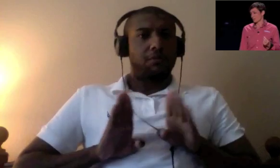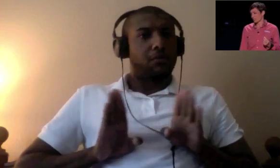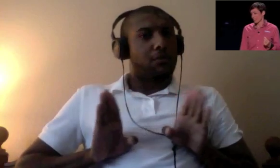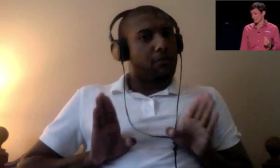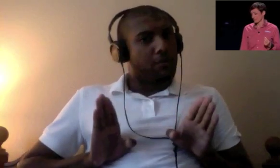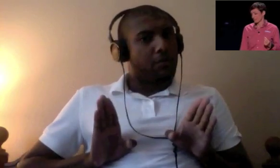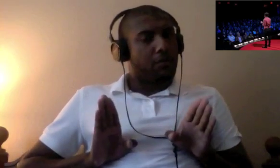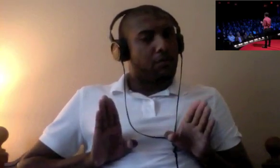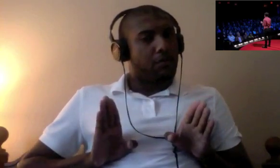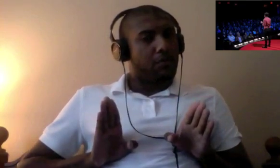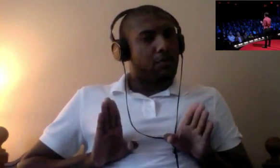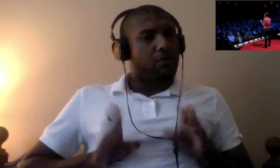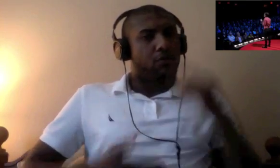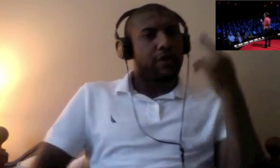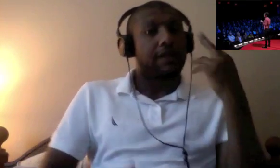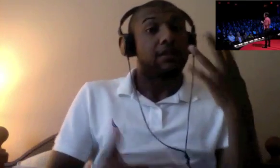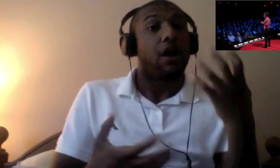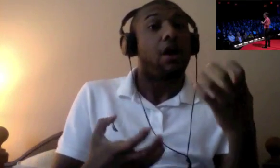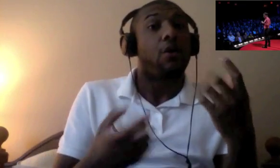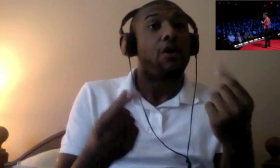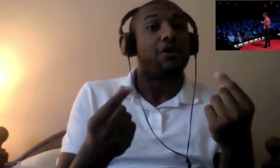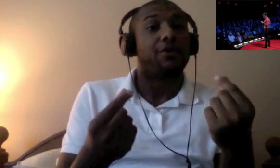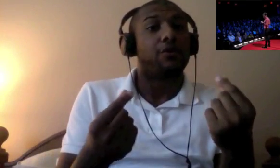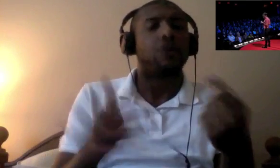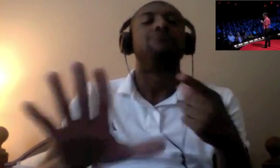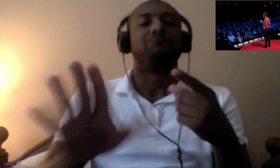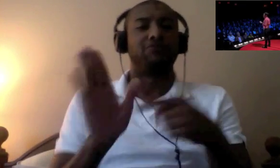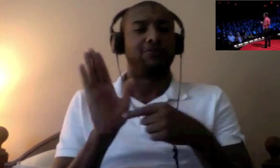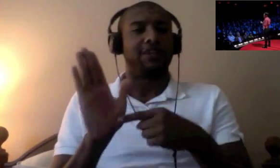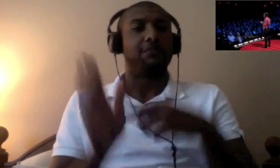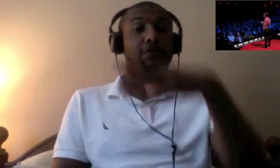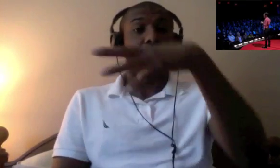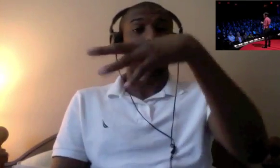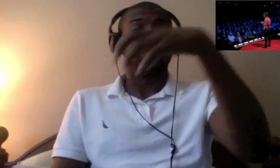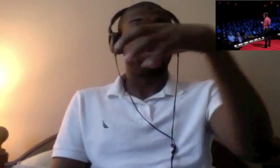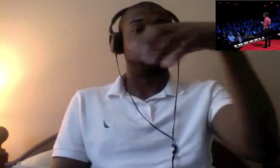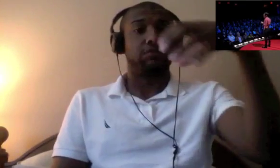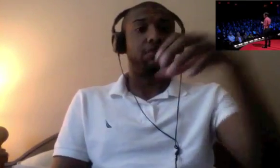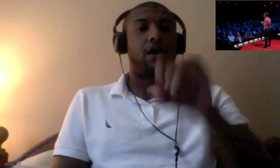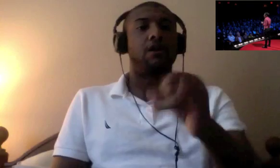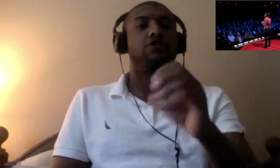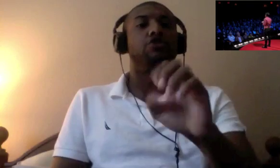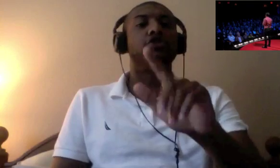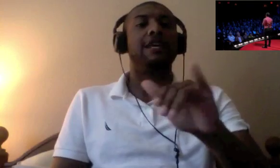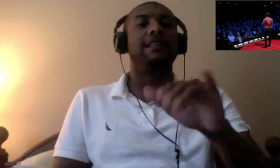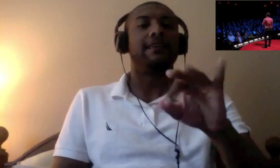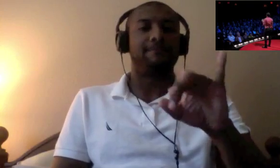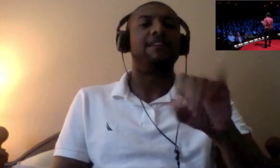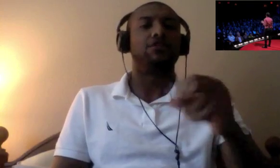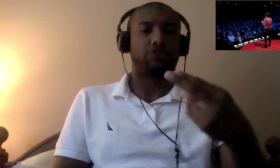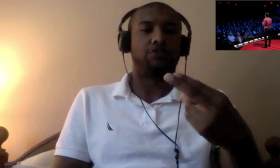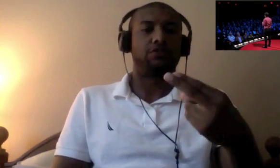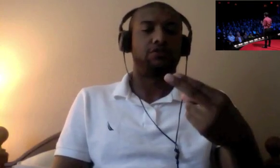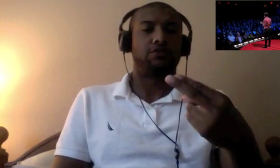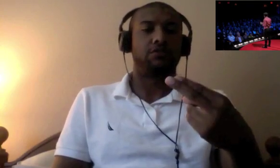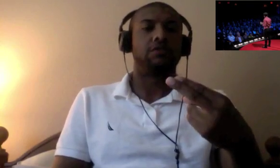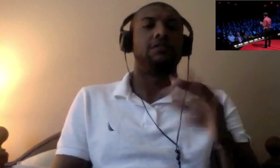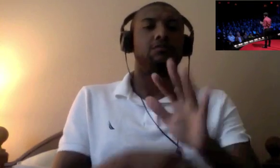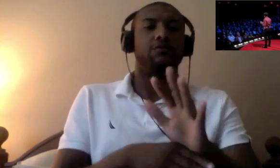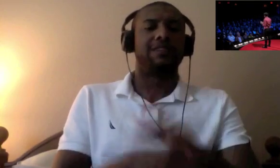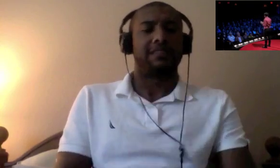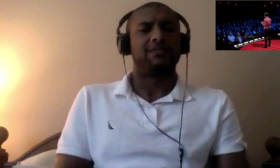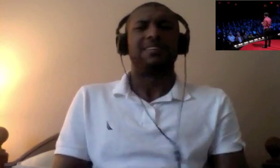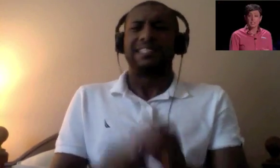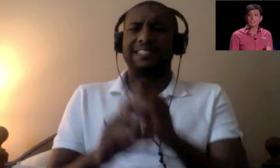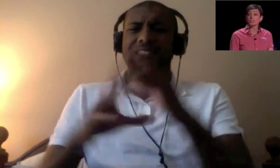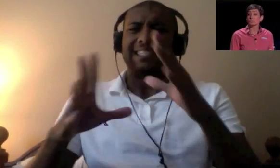to do with your life. The jellyfish in Finding Nemo was one of those moments for me. There's scenes in every movie that struggle to